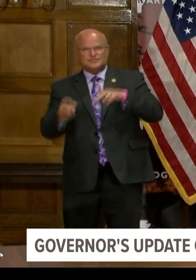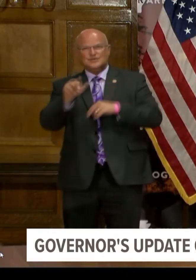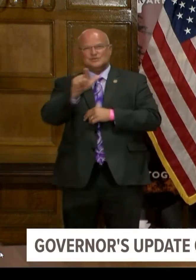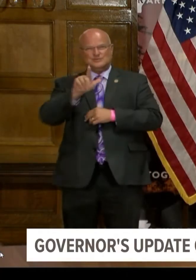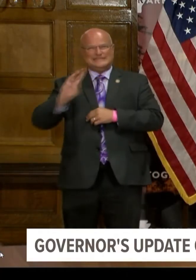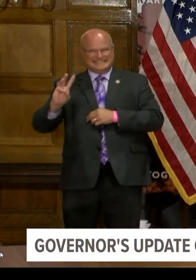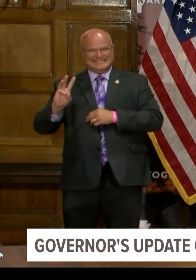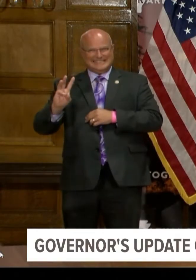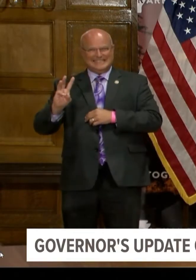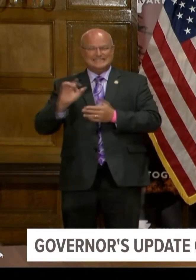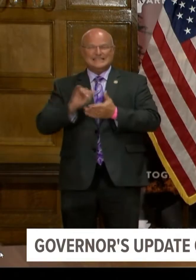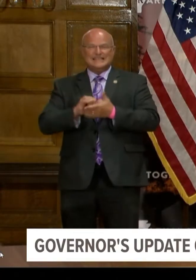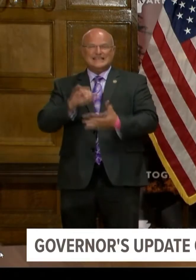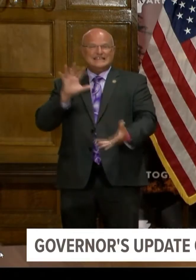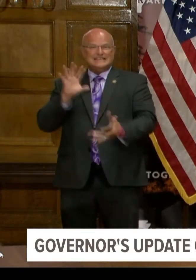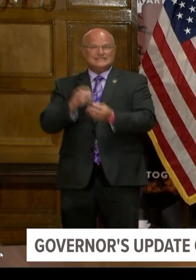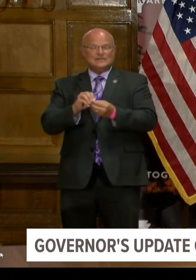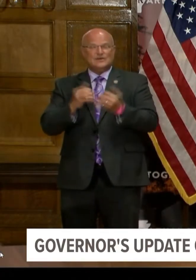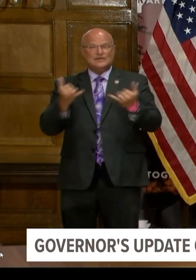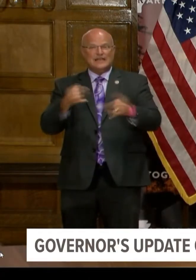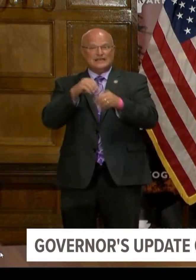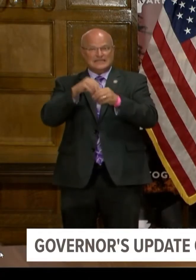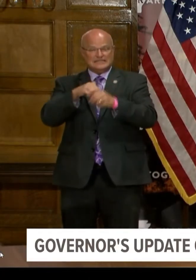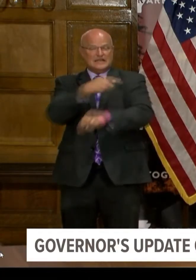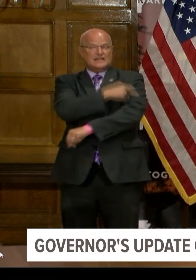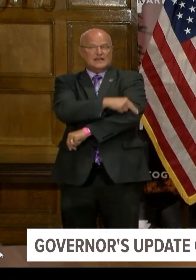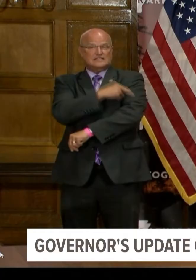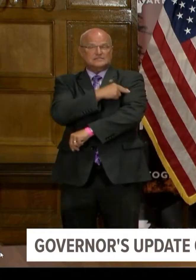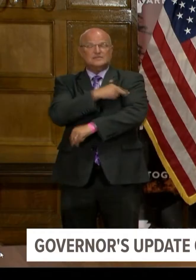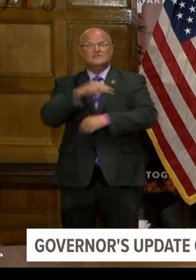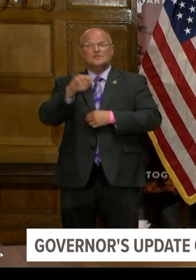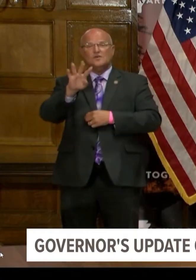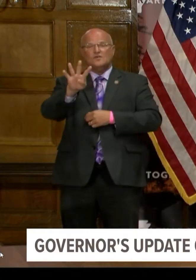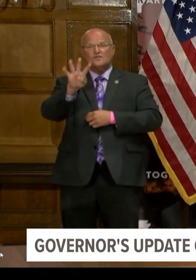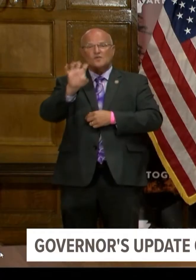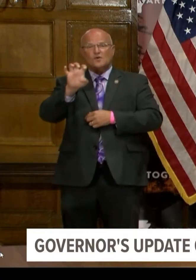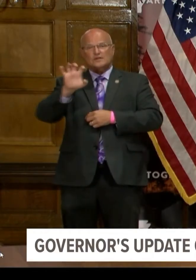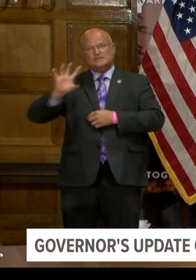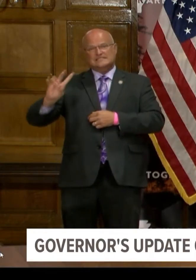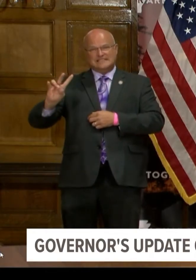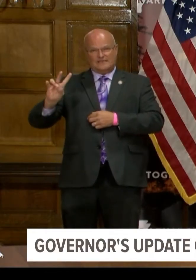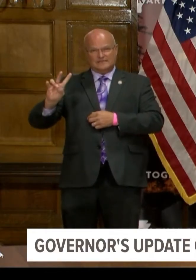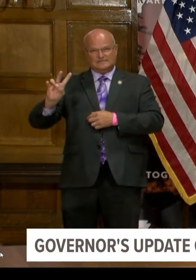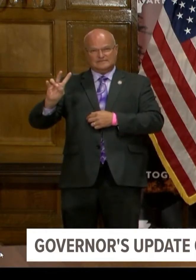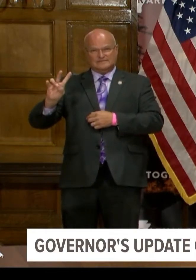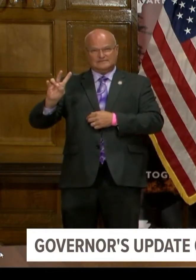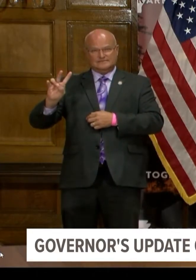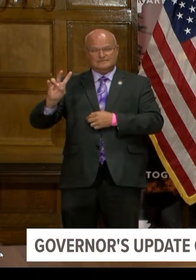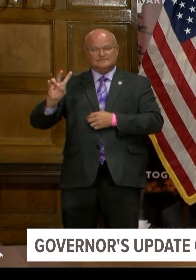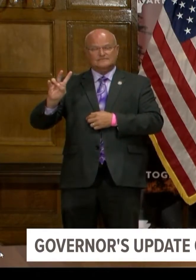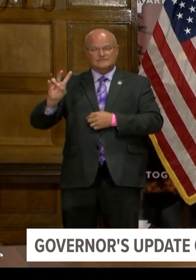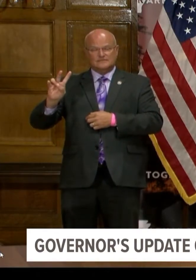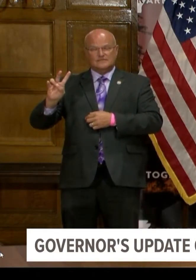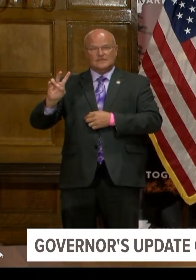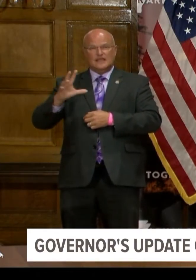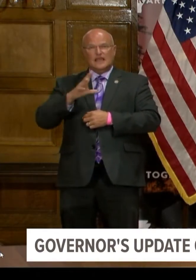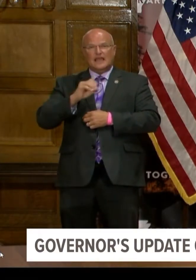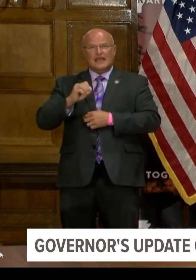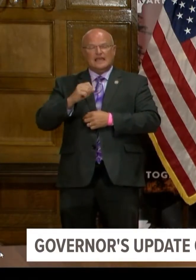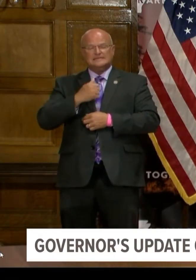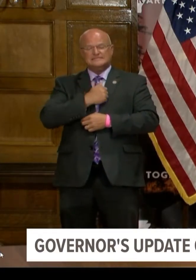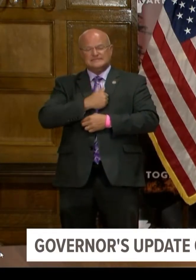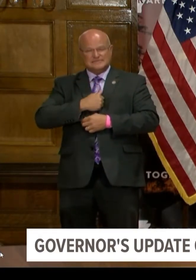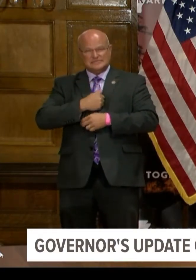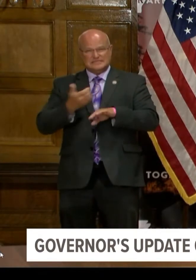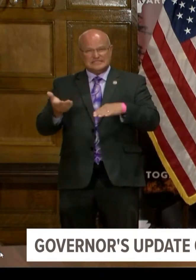26. That brings our total hospitalizations to 407. And then, regretfully, our